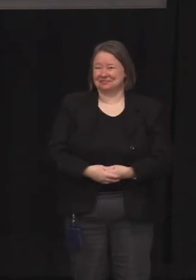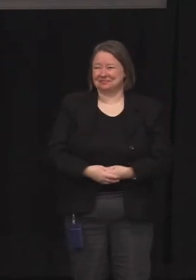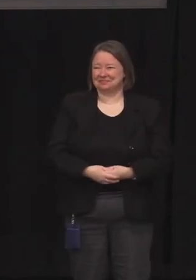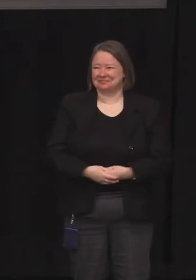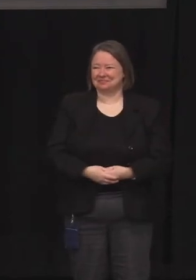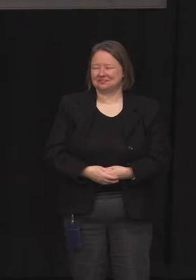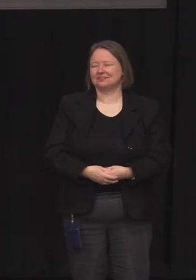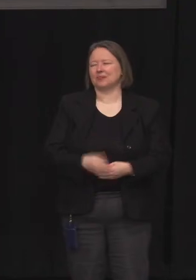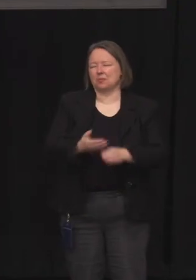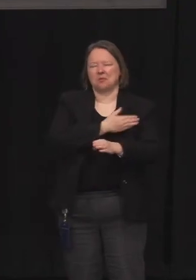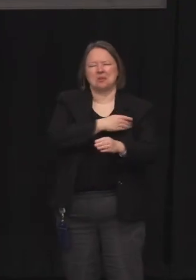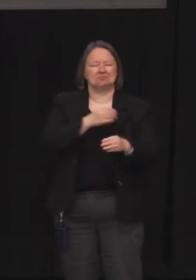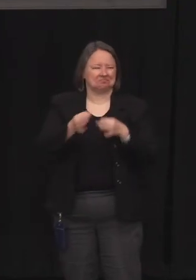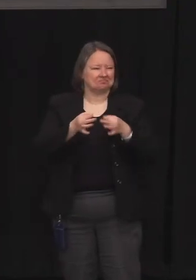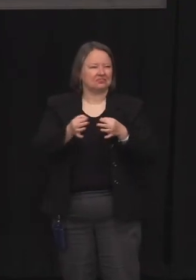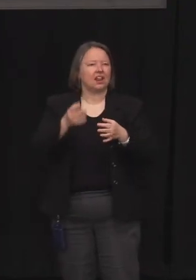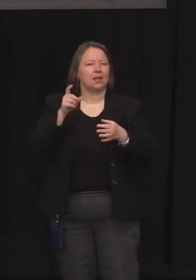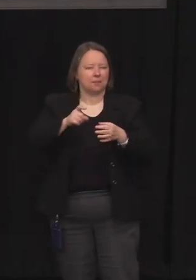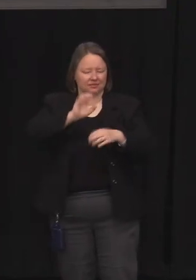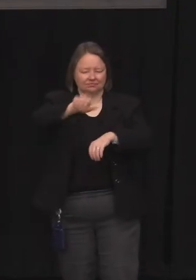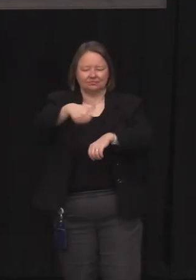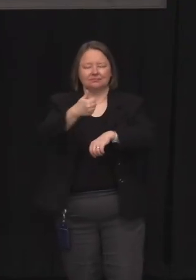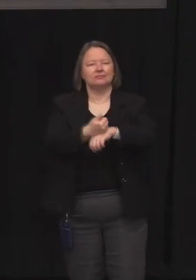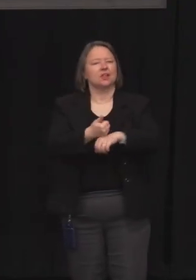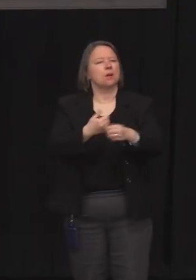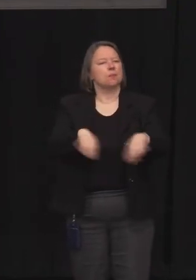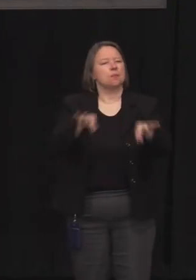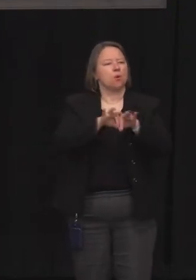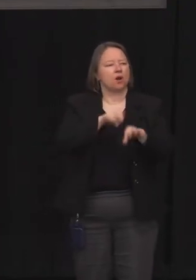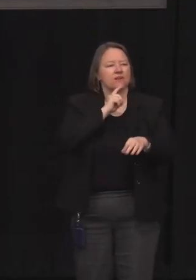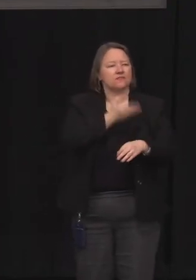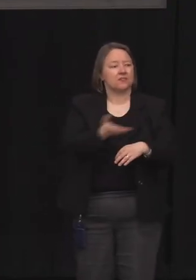But before I go any further, I must lay down a most important fact,